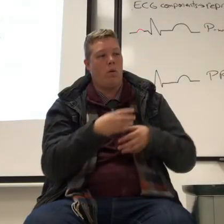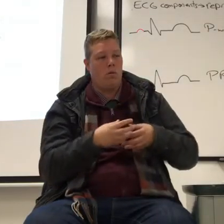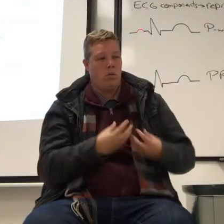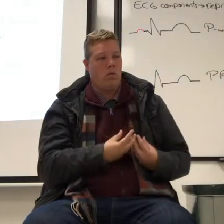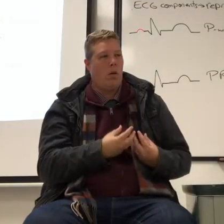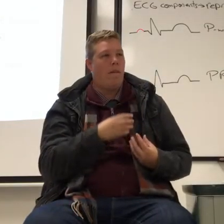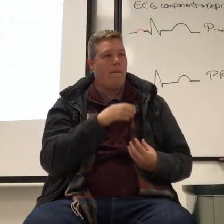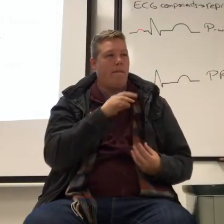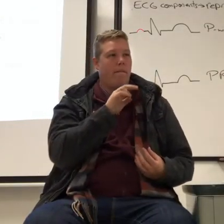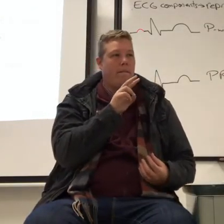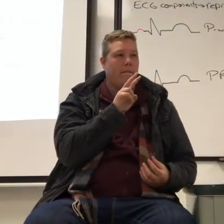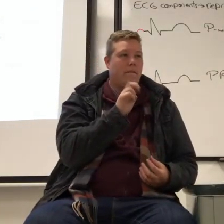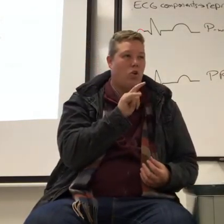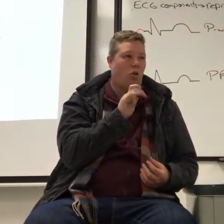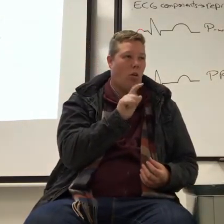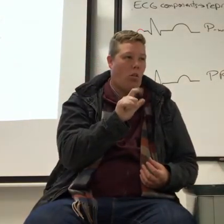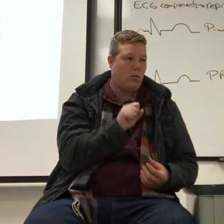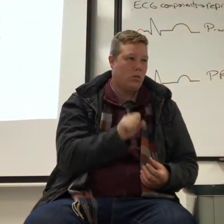Represents